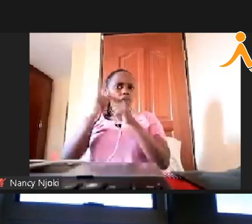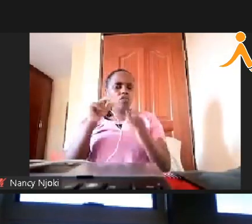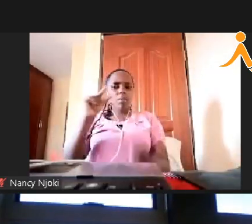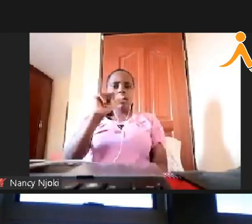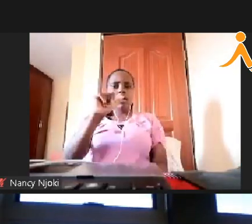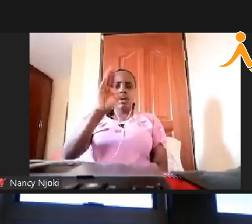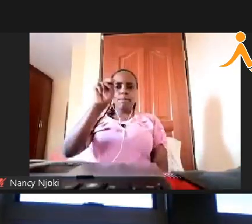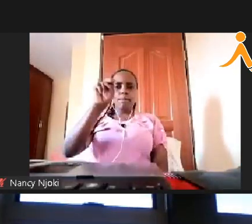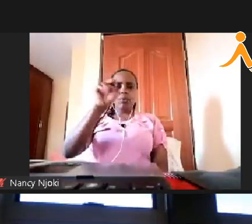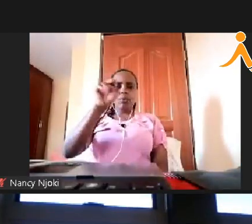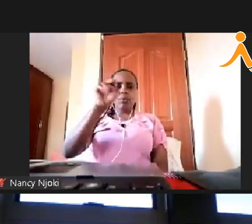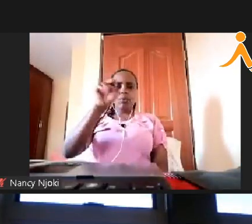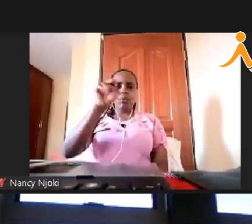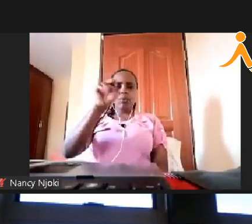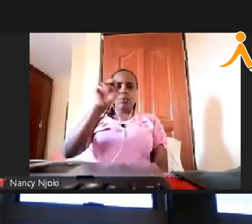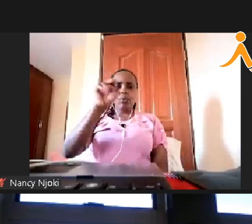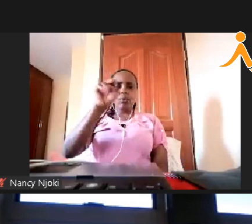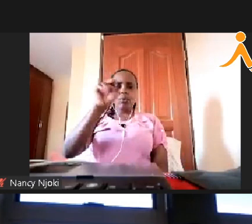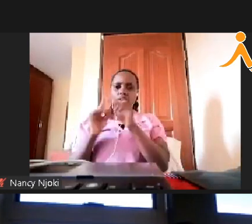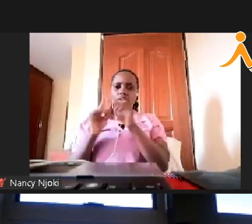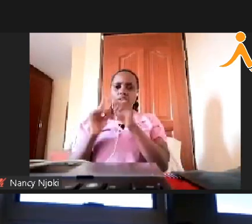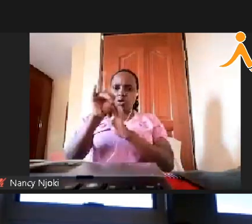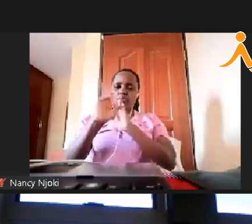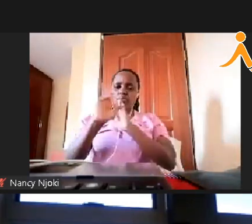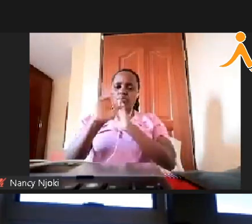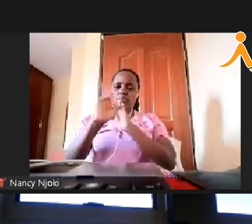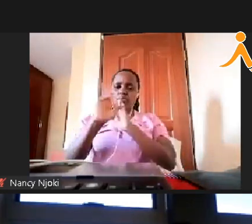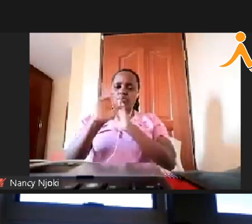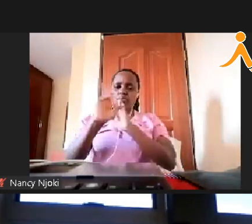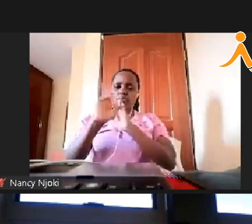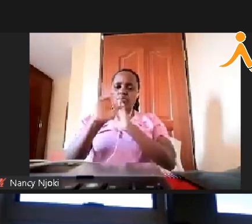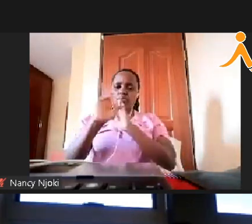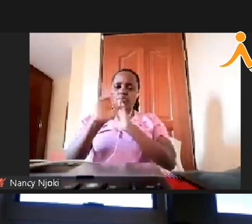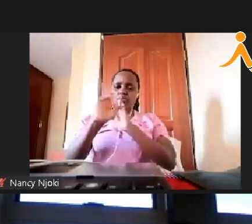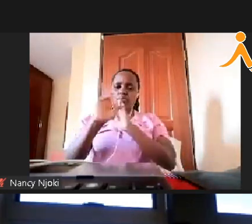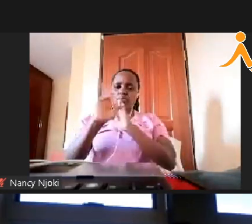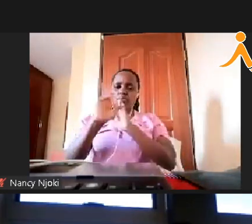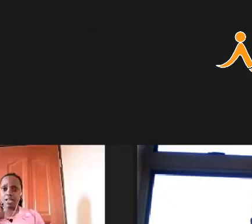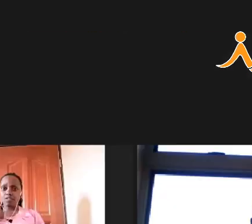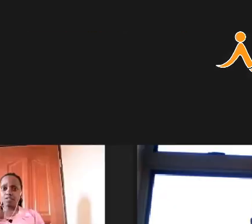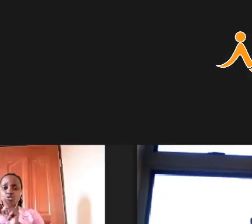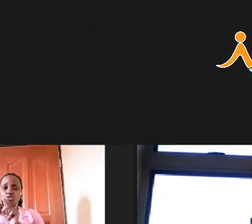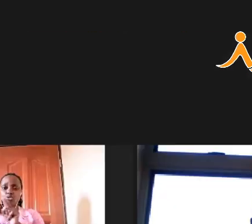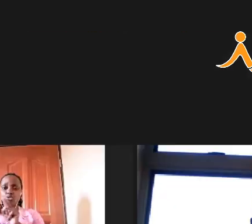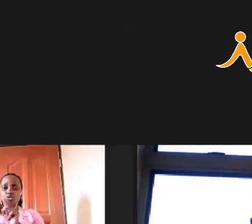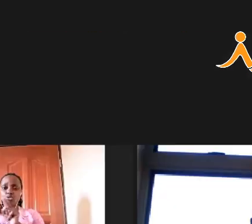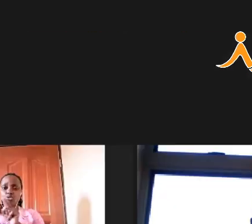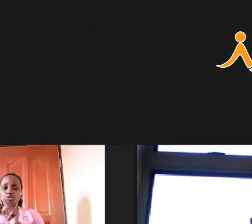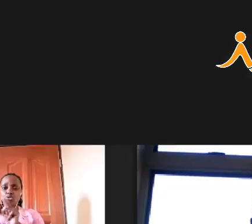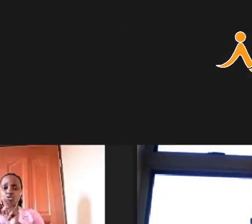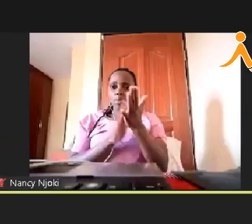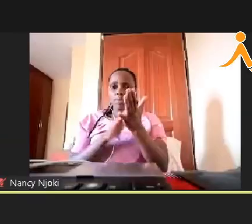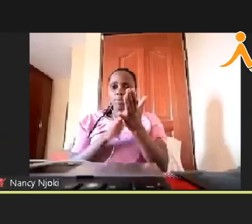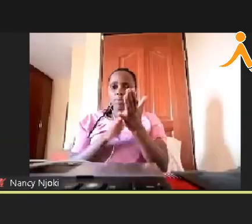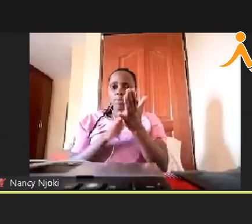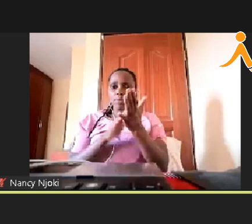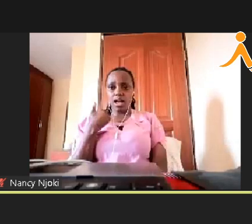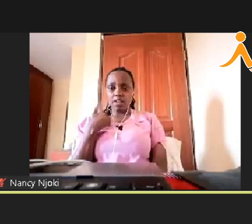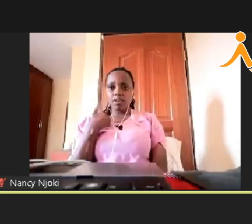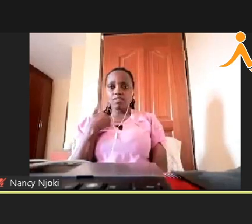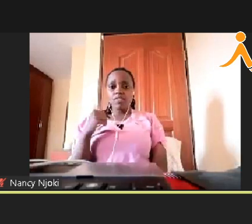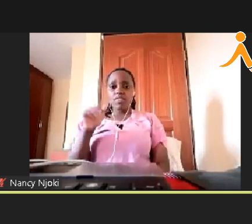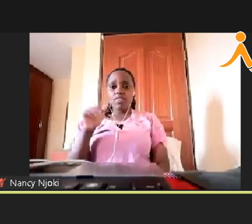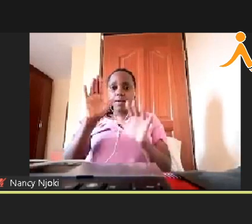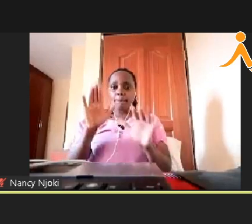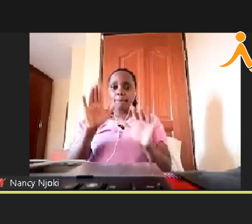from Gabon on their experience in developing the reports, what kind of challenges they faced, and what kind of recommendations they have, and